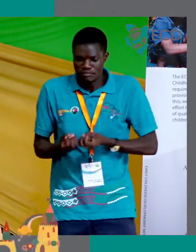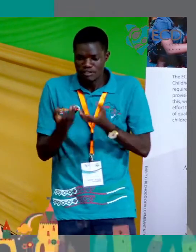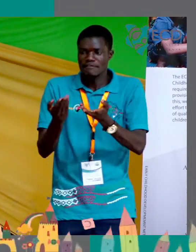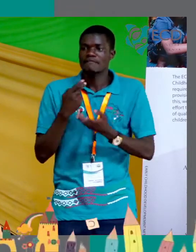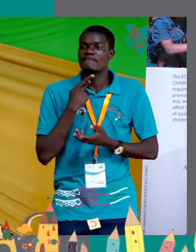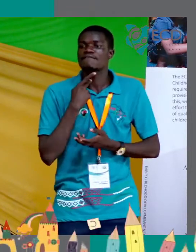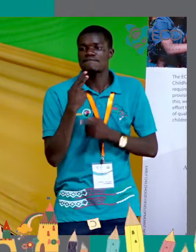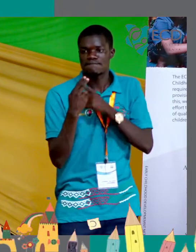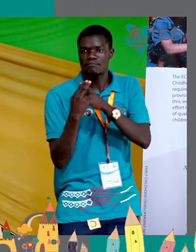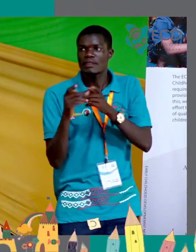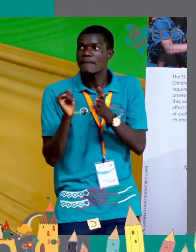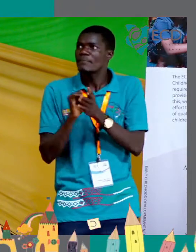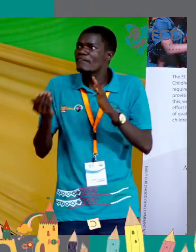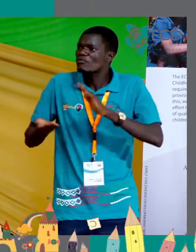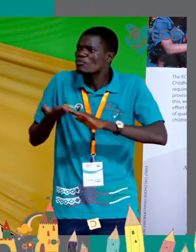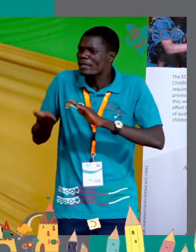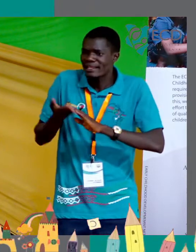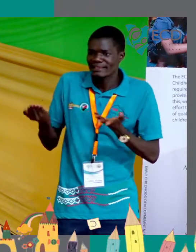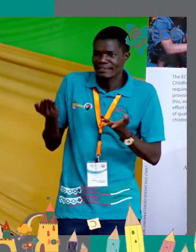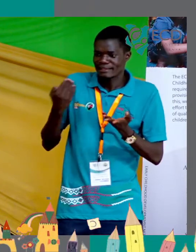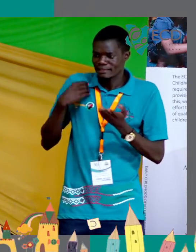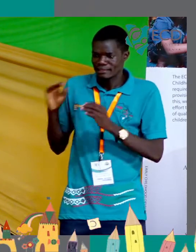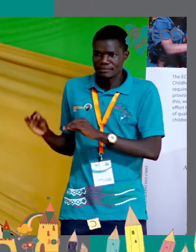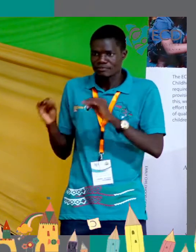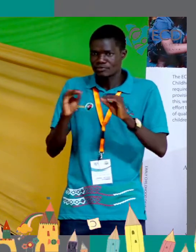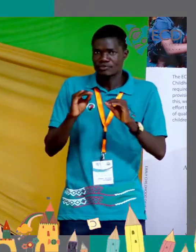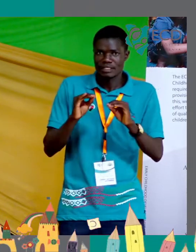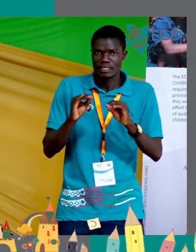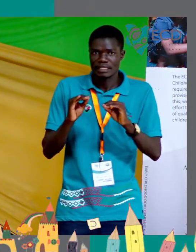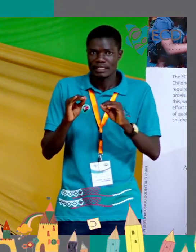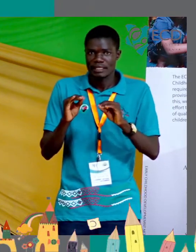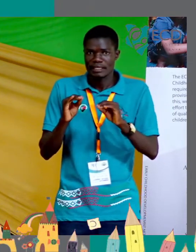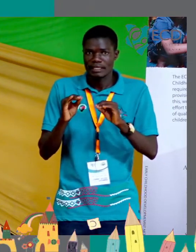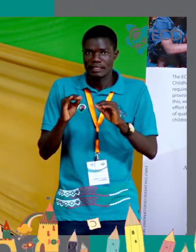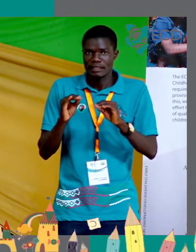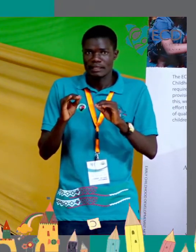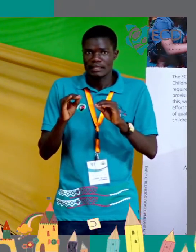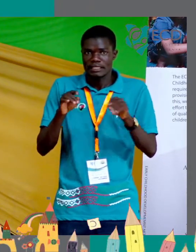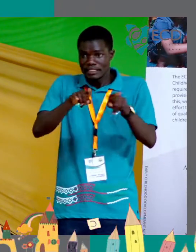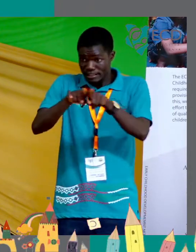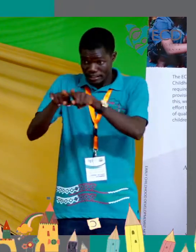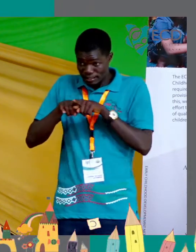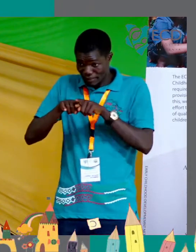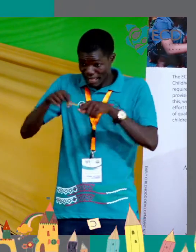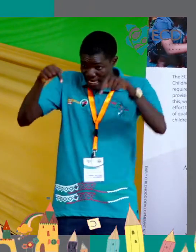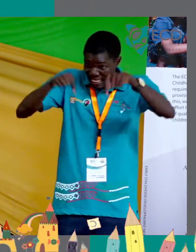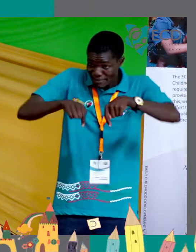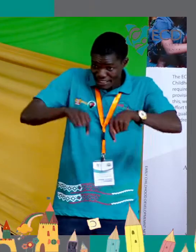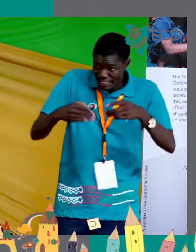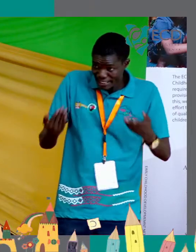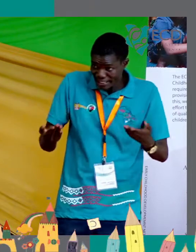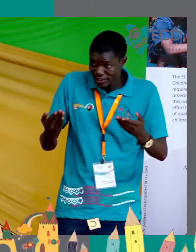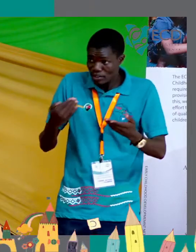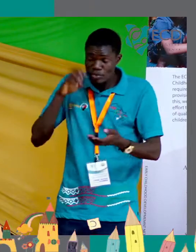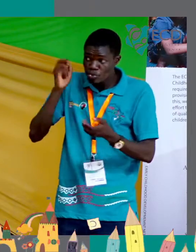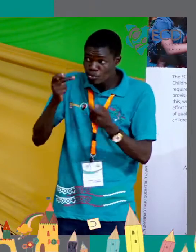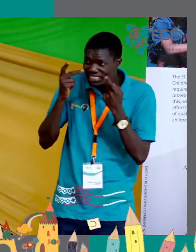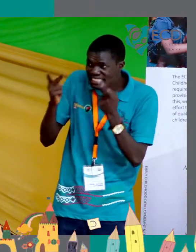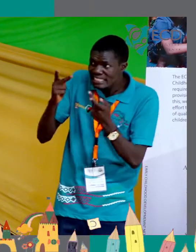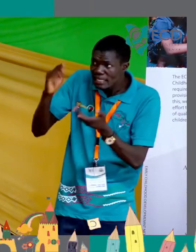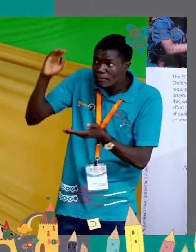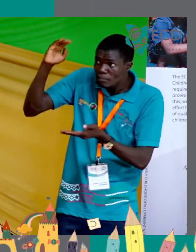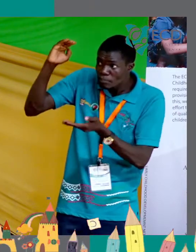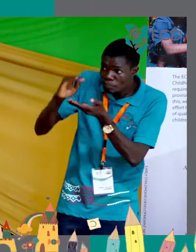voice. So I'll quickly take you through our key tract indicators. Like immediately we noticed a drop in